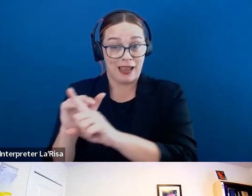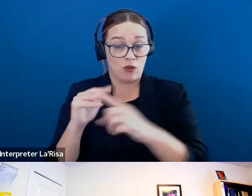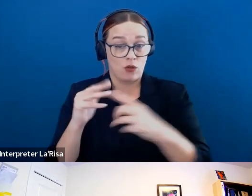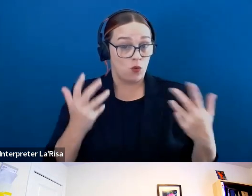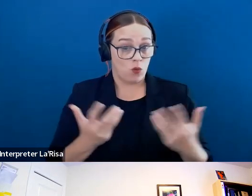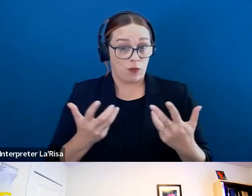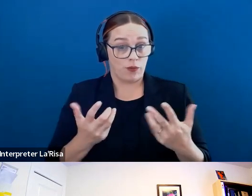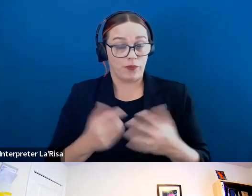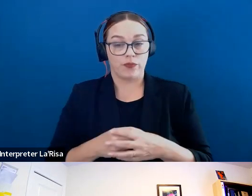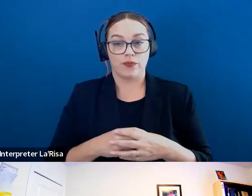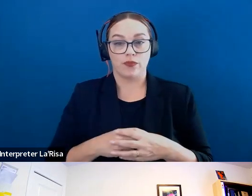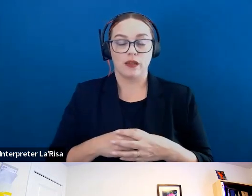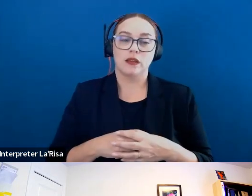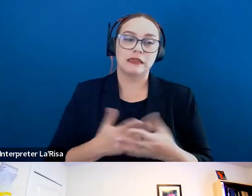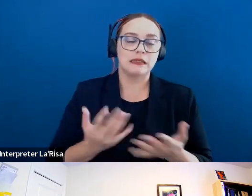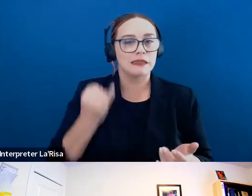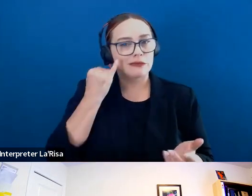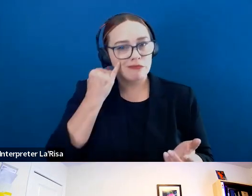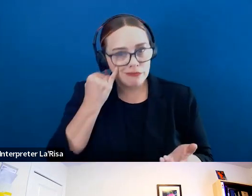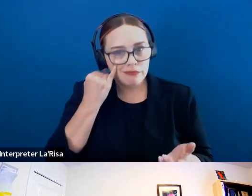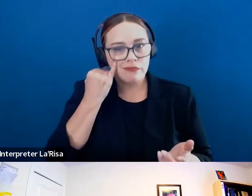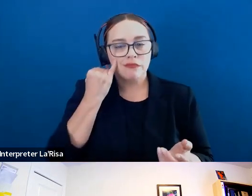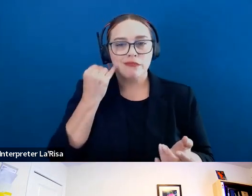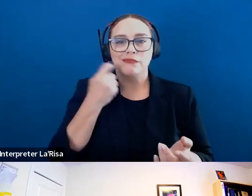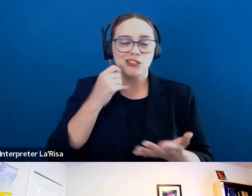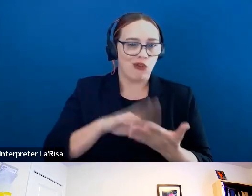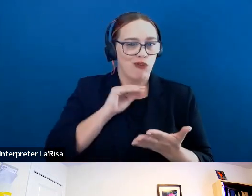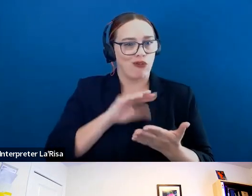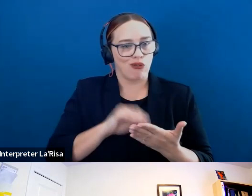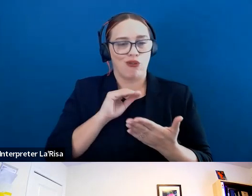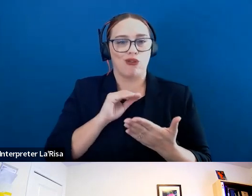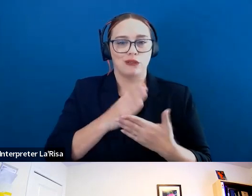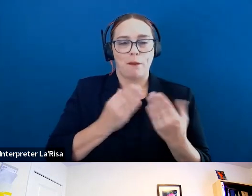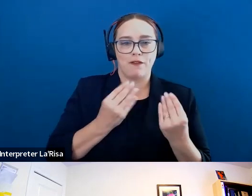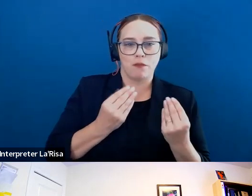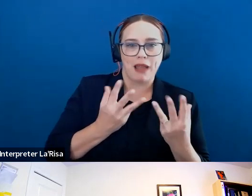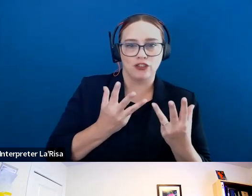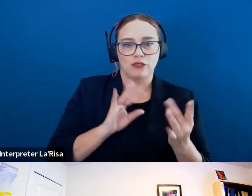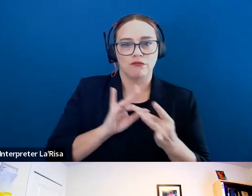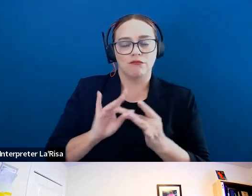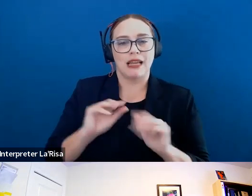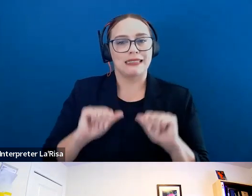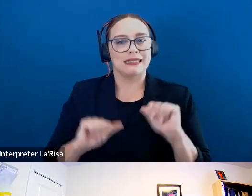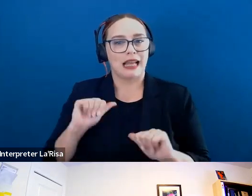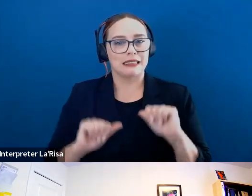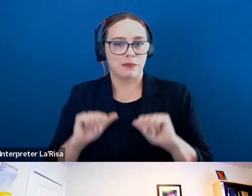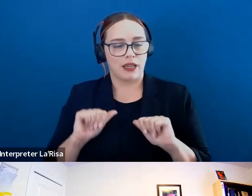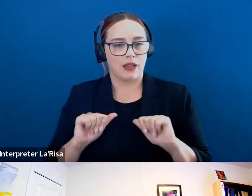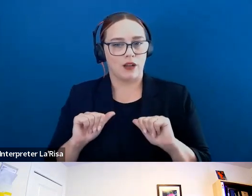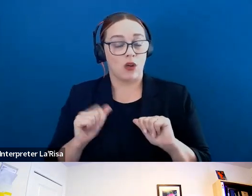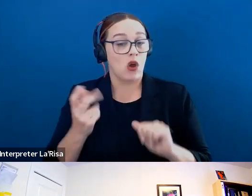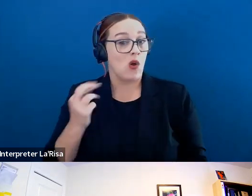that, say you've just learned some of this information about the assessment, or even maybe partnership development during